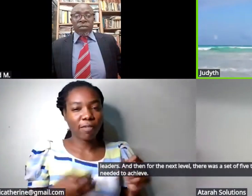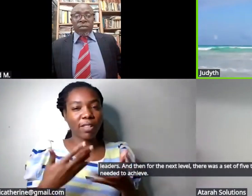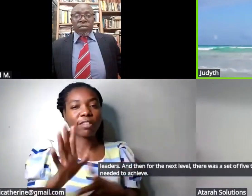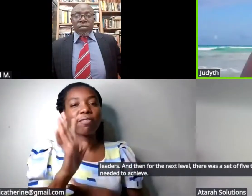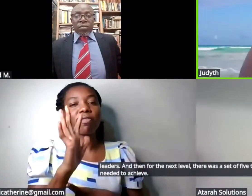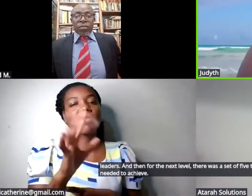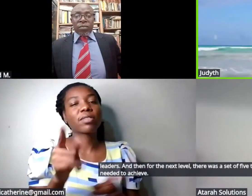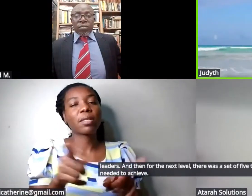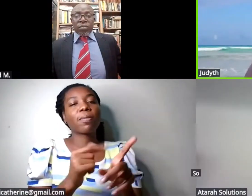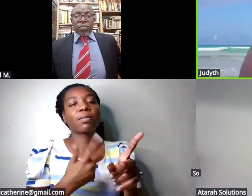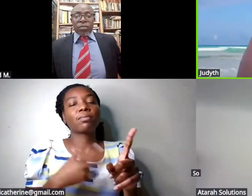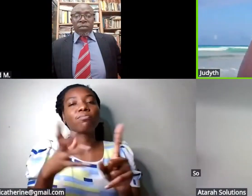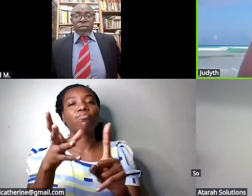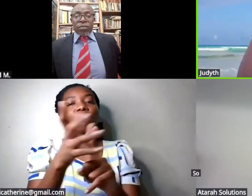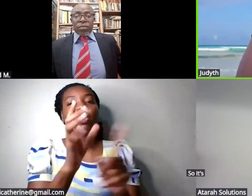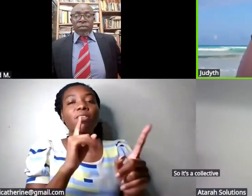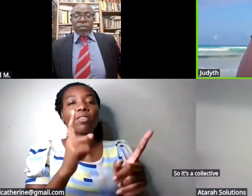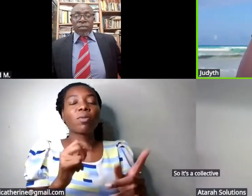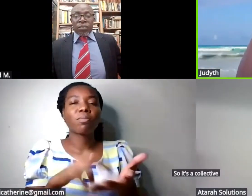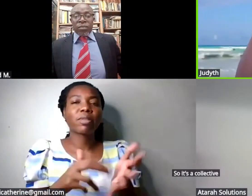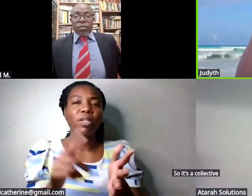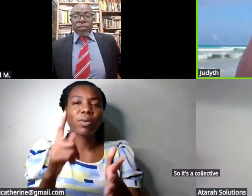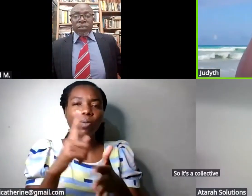it's a collective.